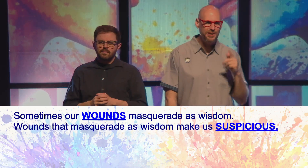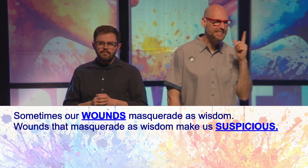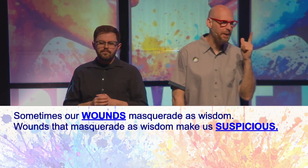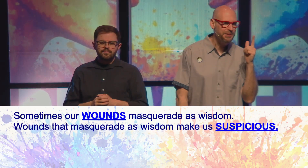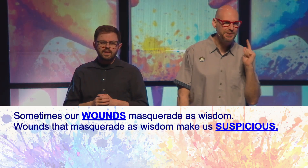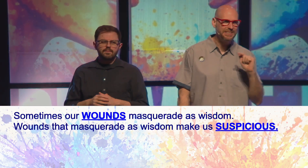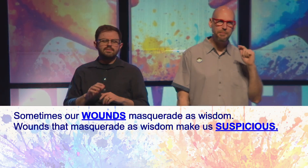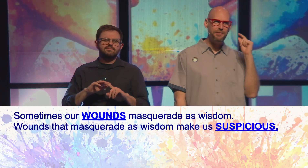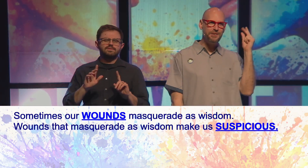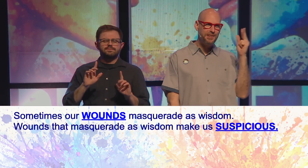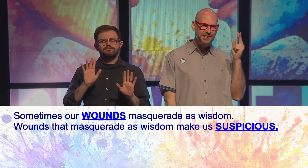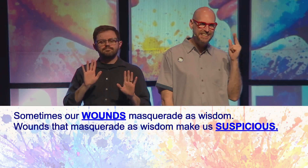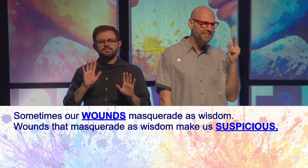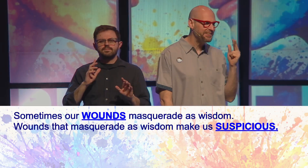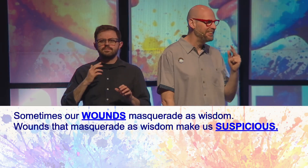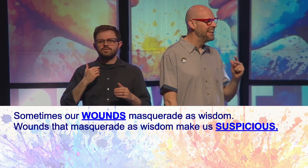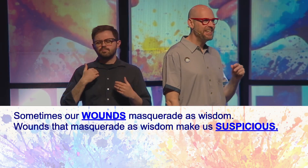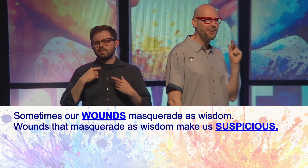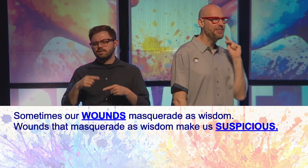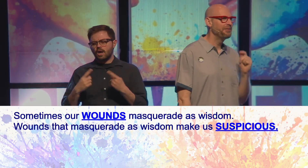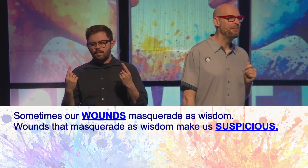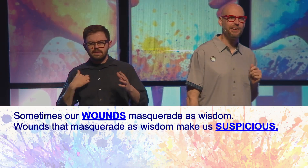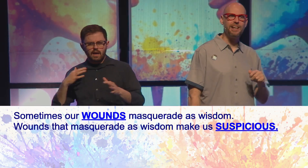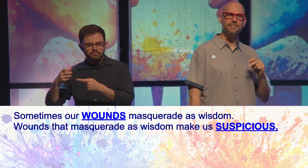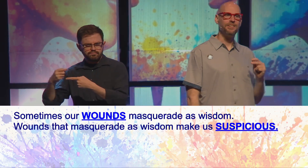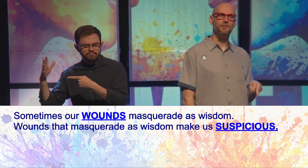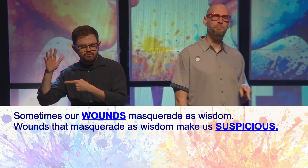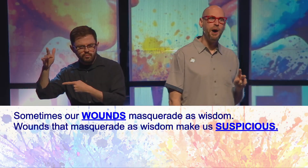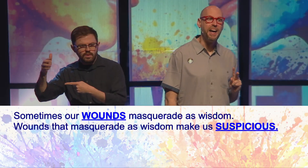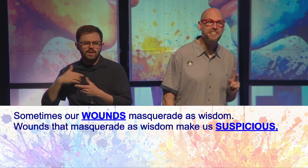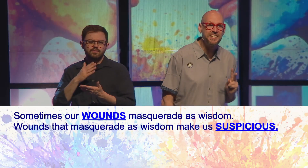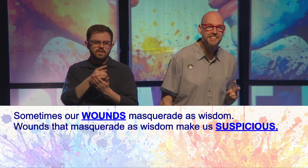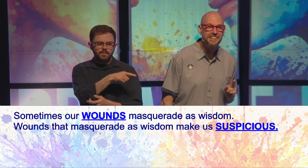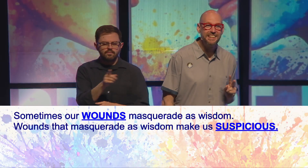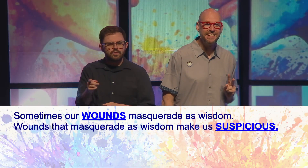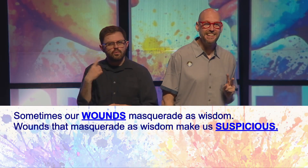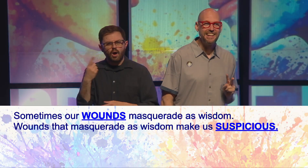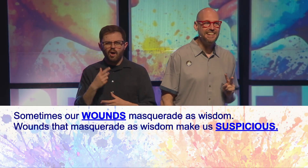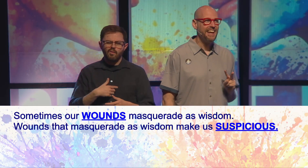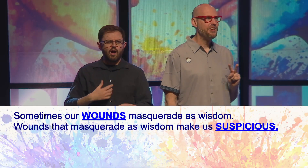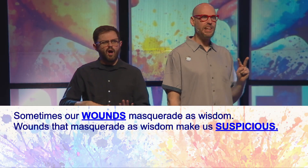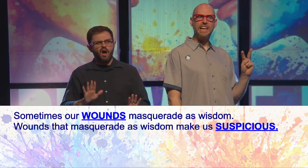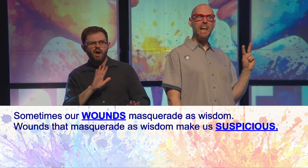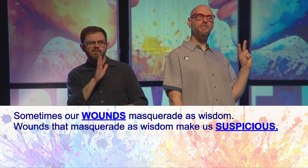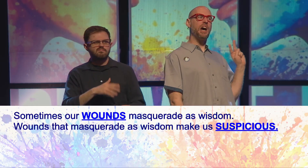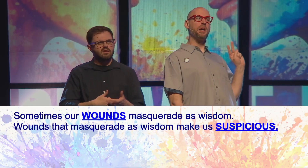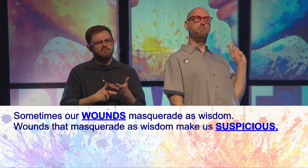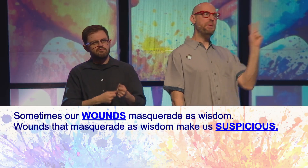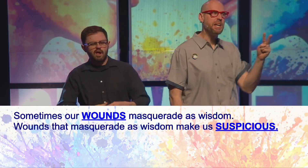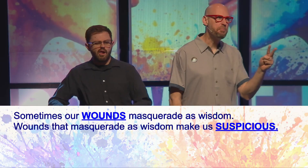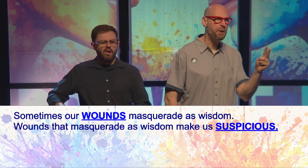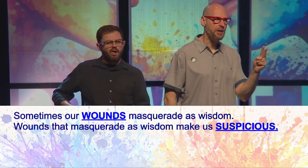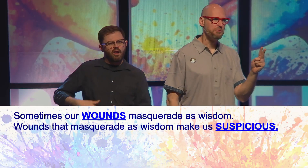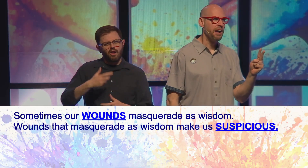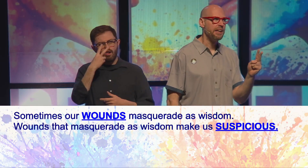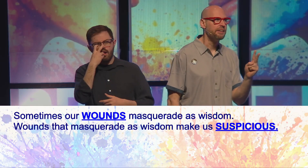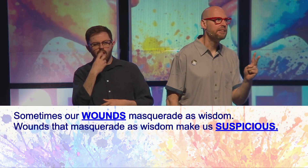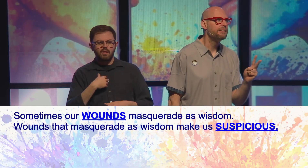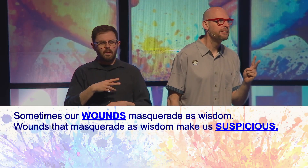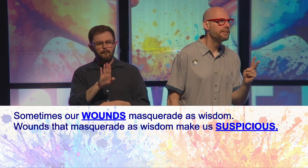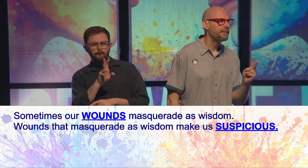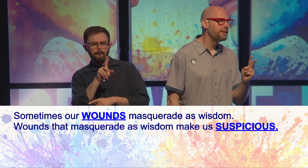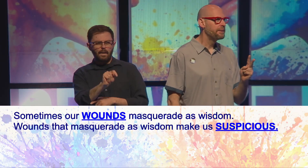of you that are skeptical, some of you that are cynical, you're in the room, you're like, oh, but. And you're like, and I've got a big butt,